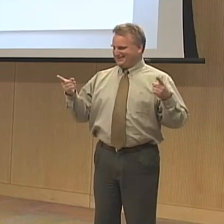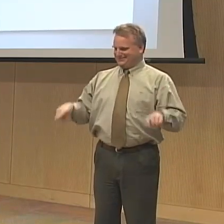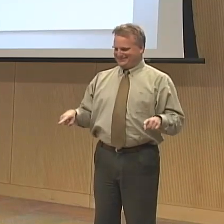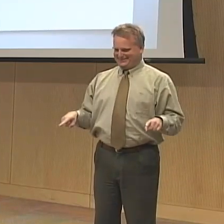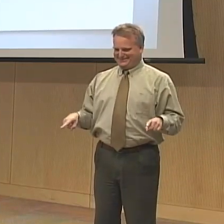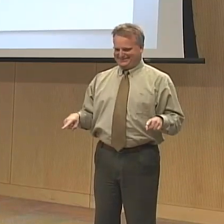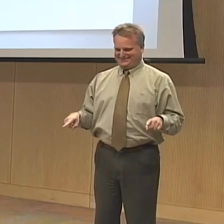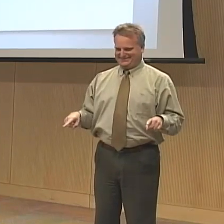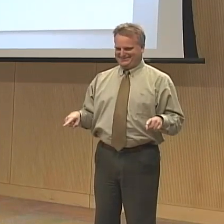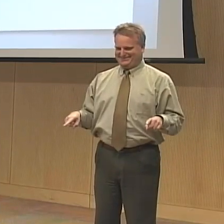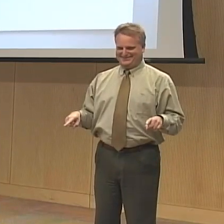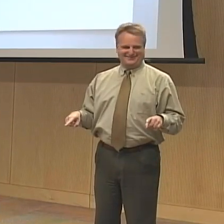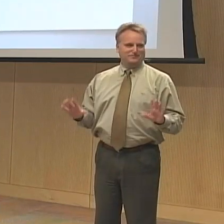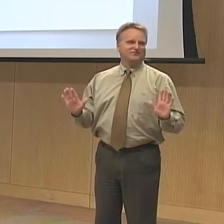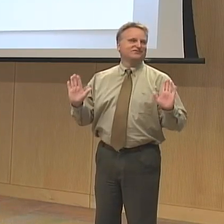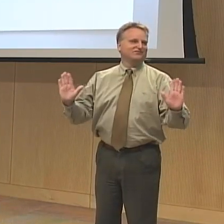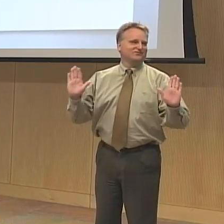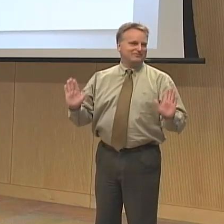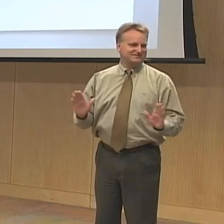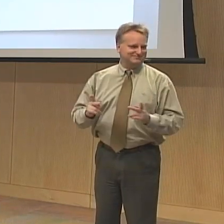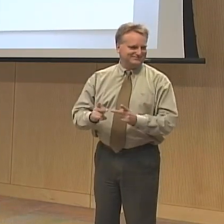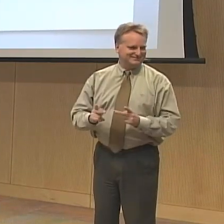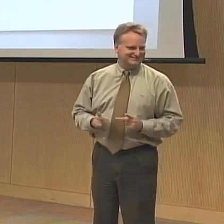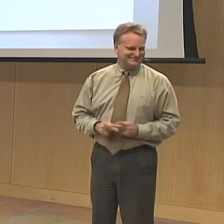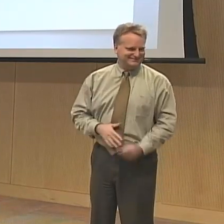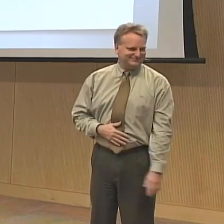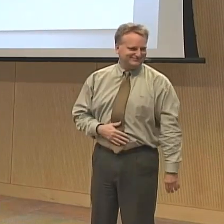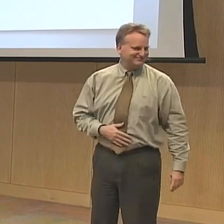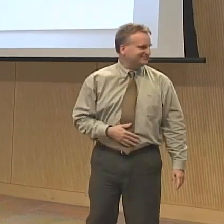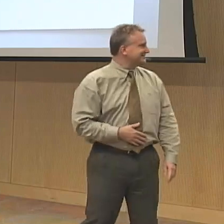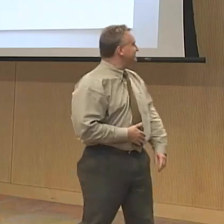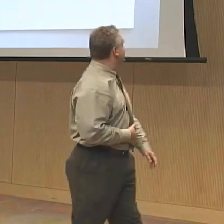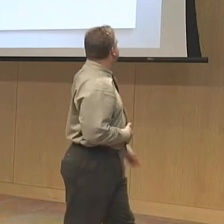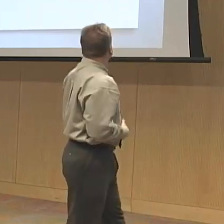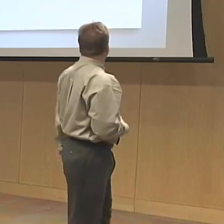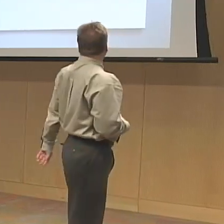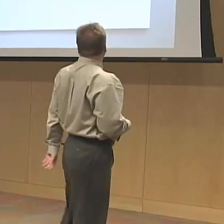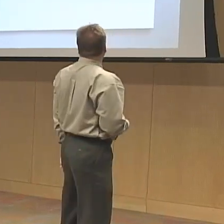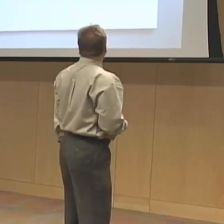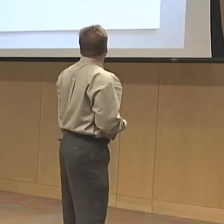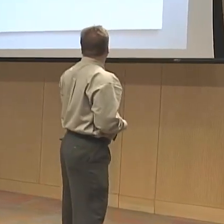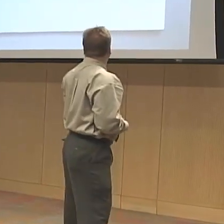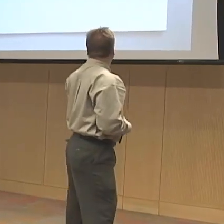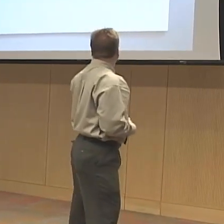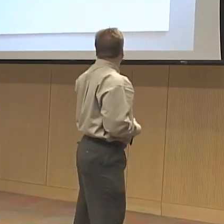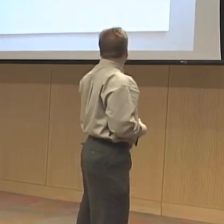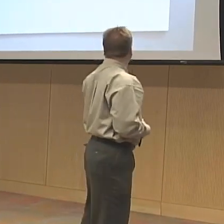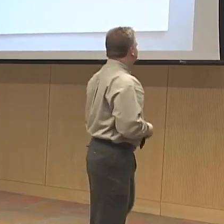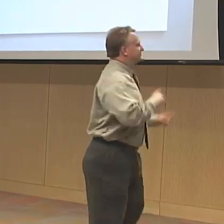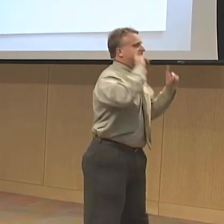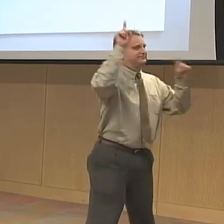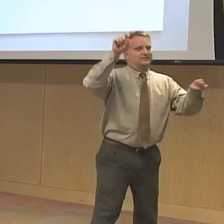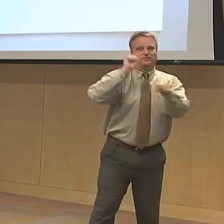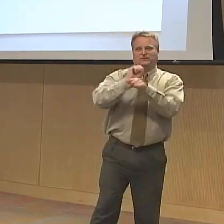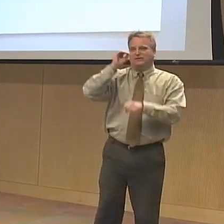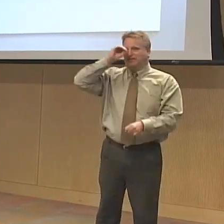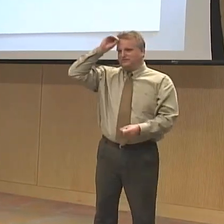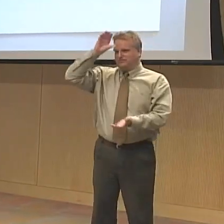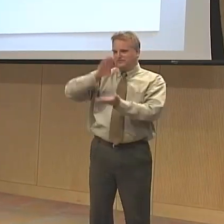As a result, a lot happens here between the two worlds. This is a fabulous place. Next, I went on to work at